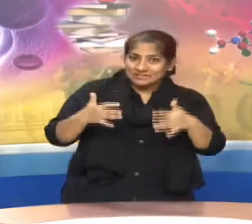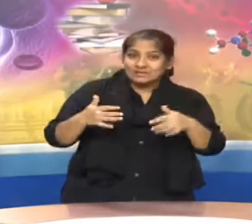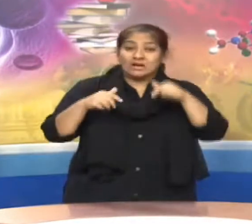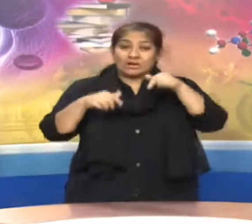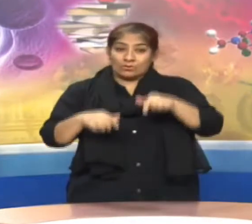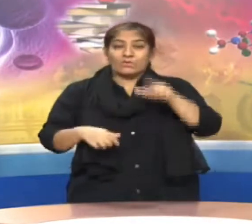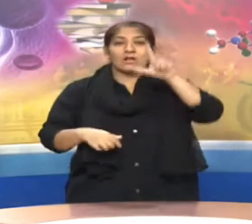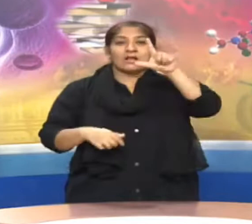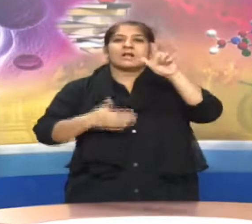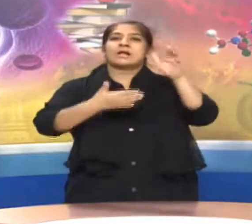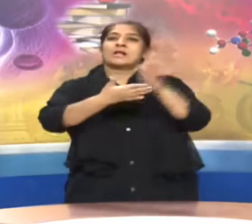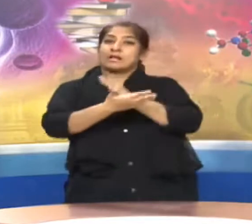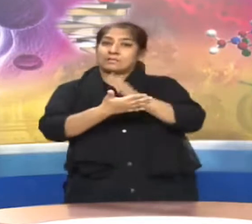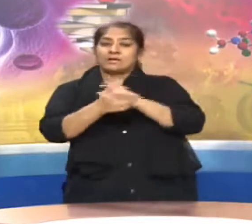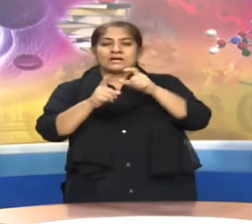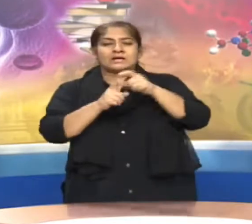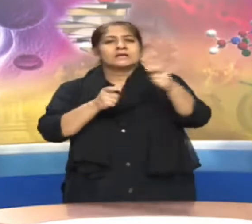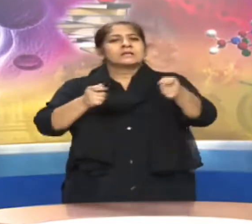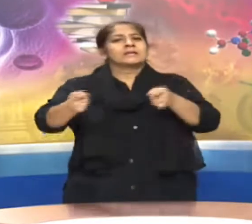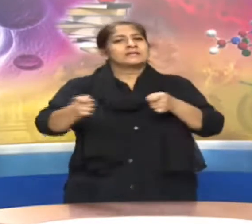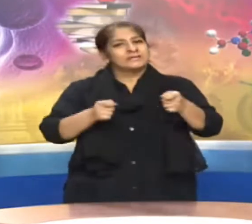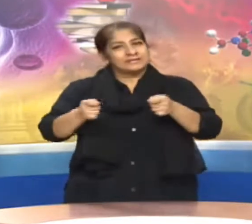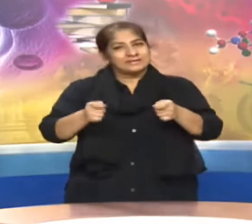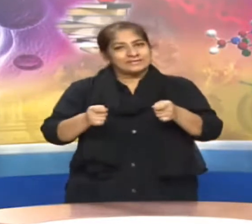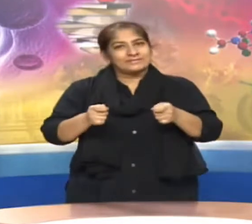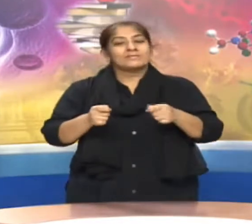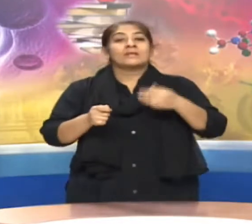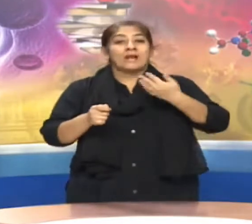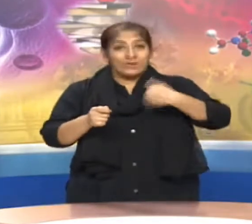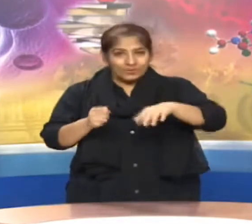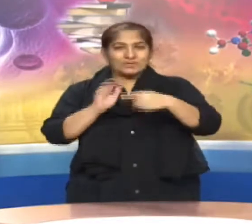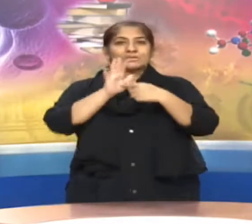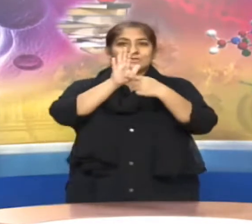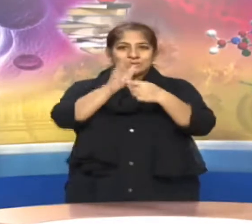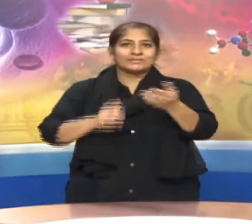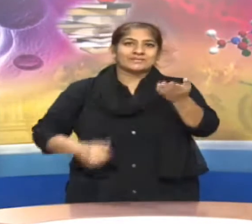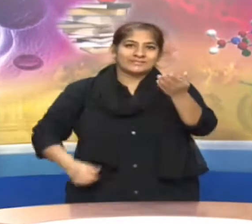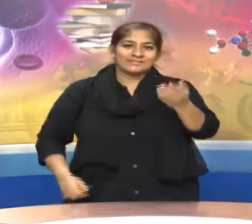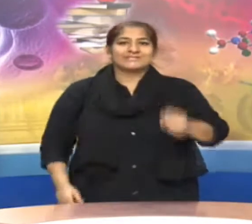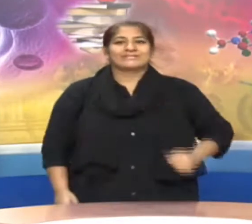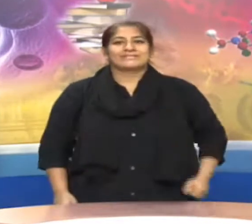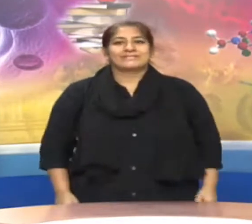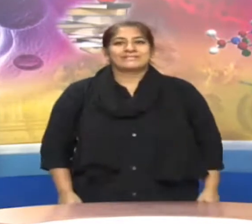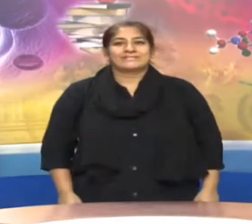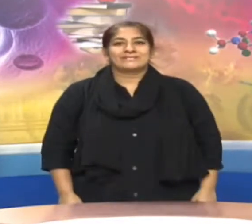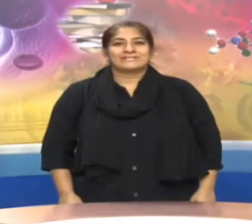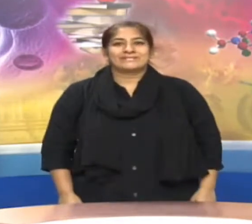Just now we finished the difficult words. Now we will understand this lesson.